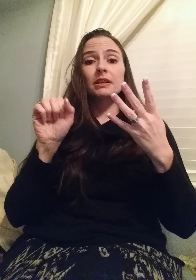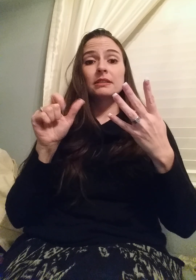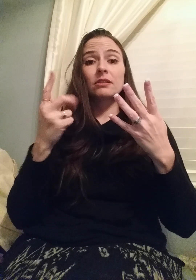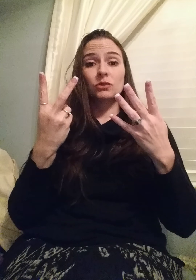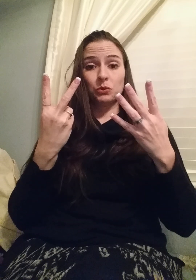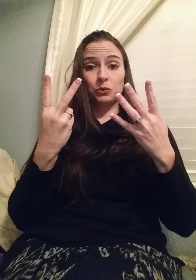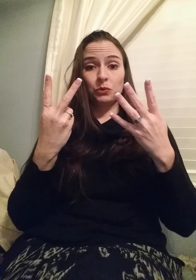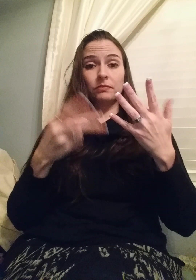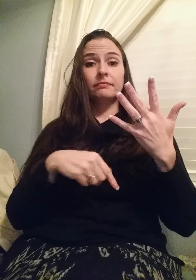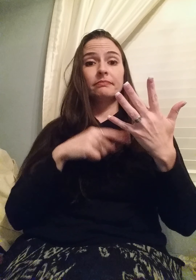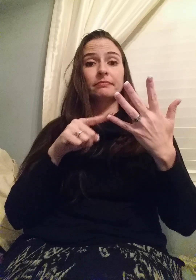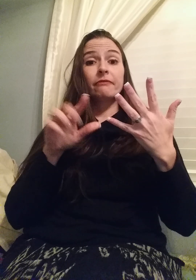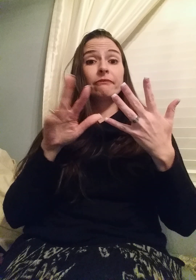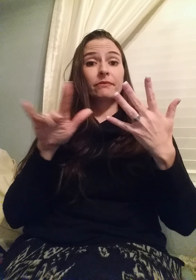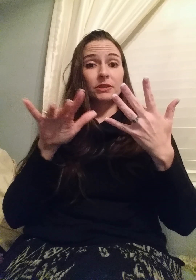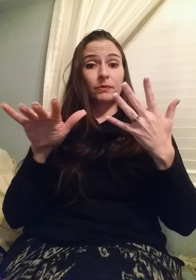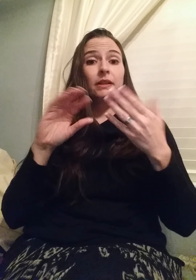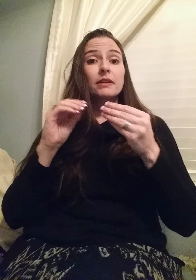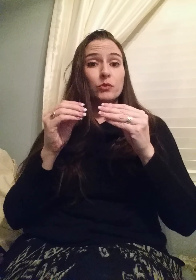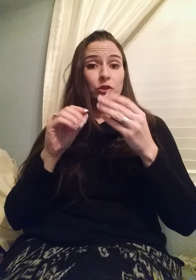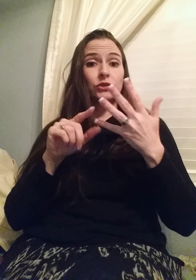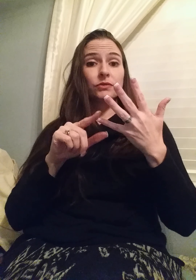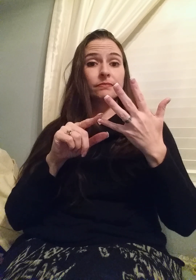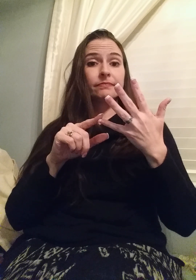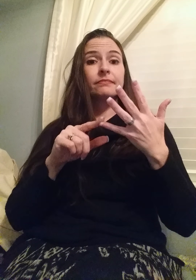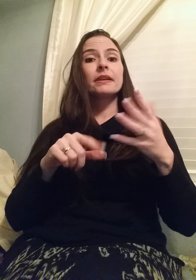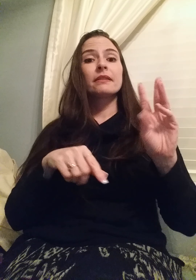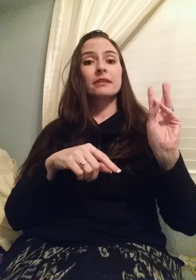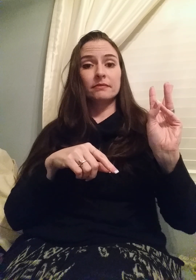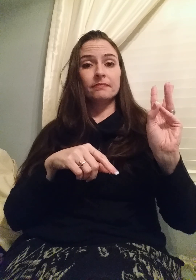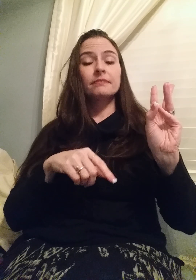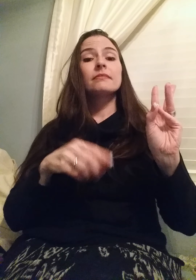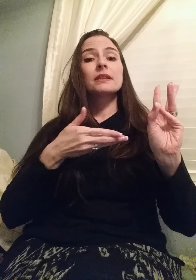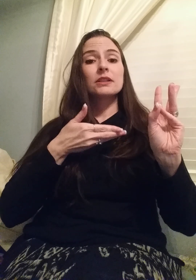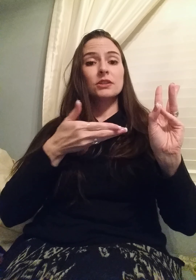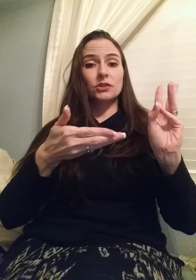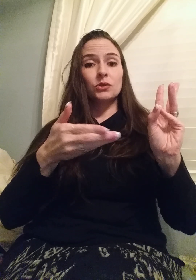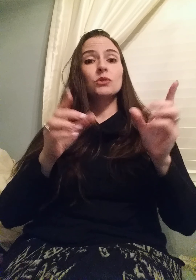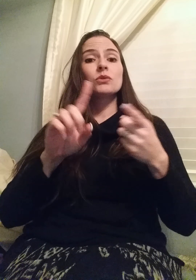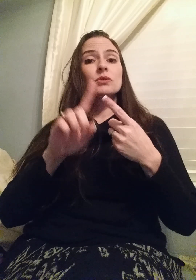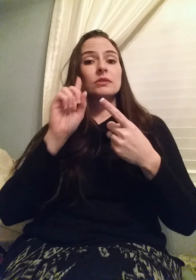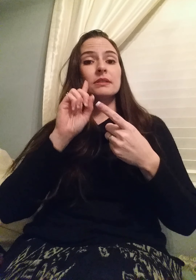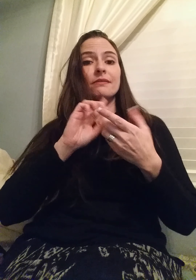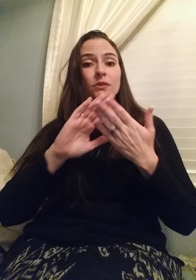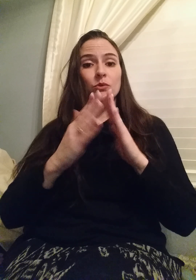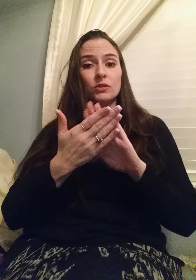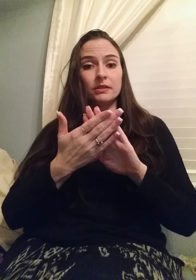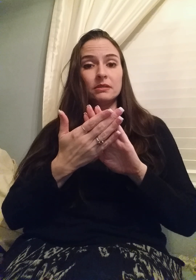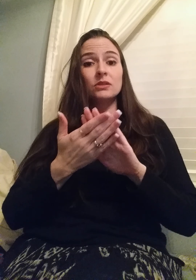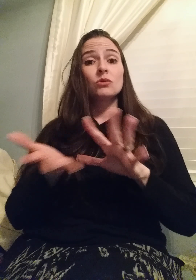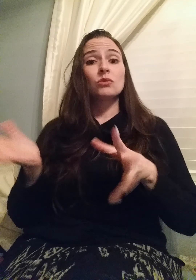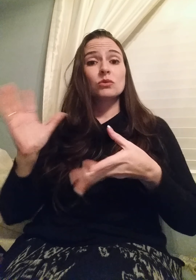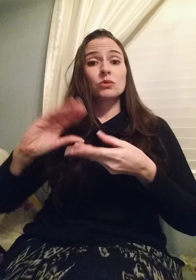and Numbers, and Intro to the Deaf Community. That's a total of 17 credit hours compared to the